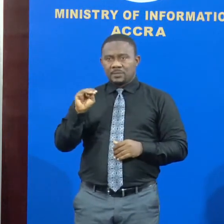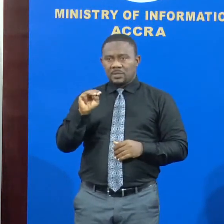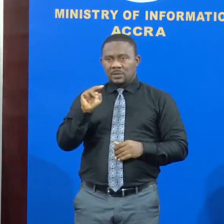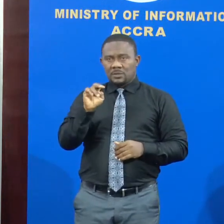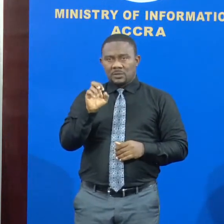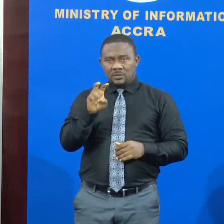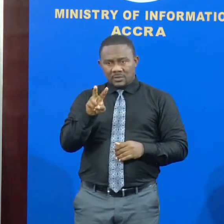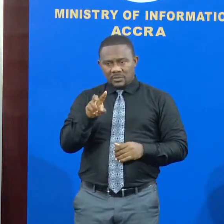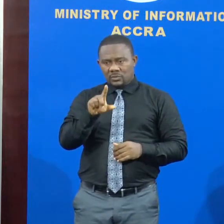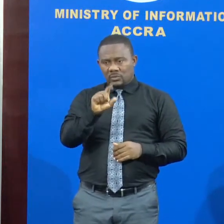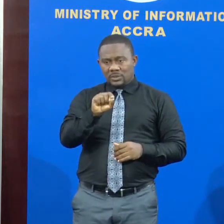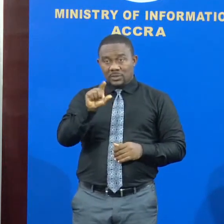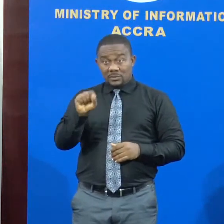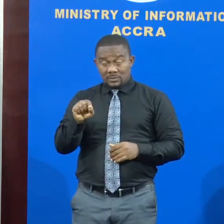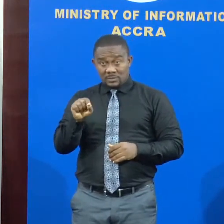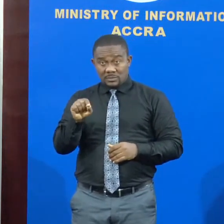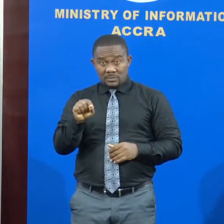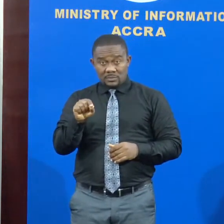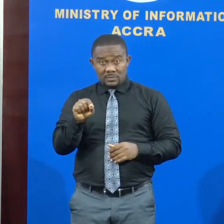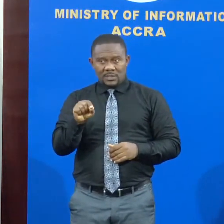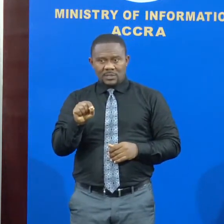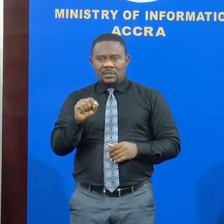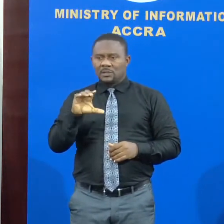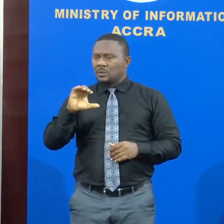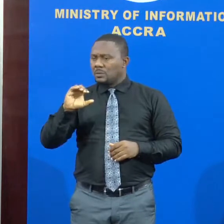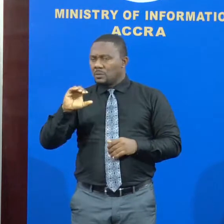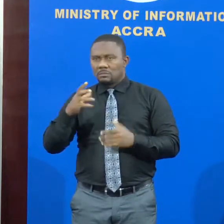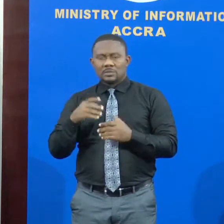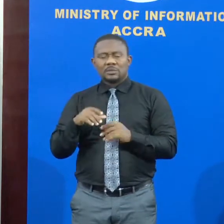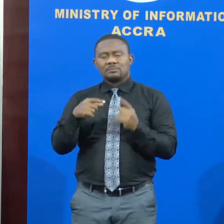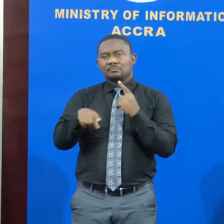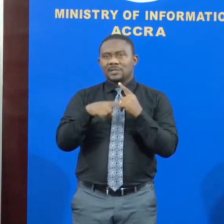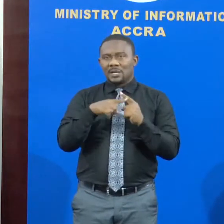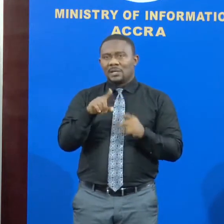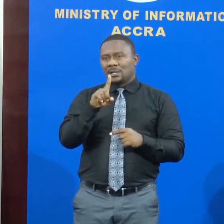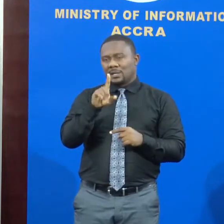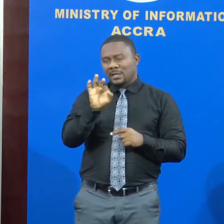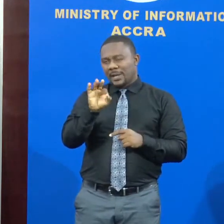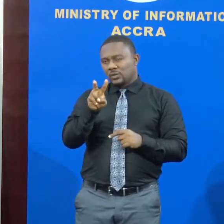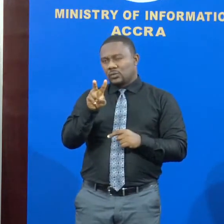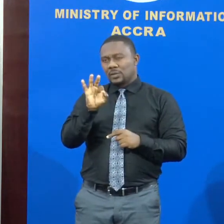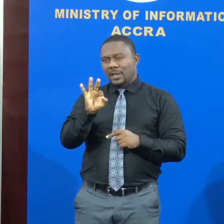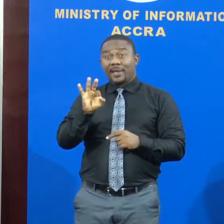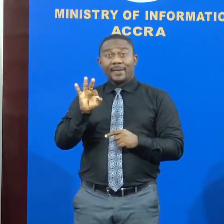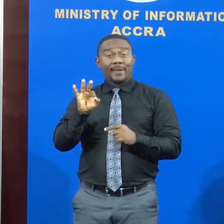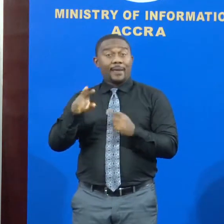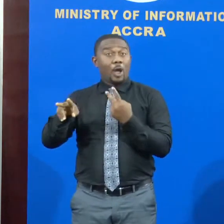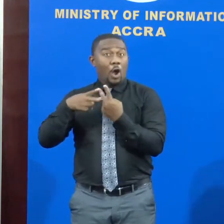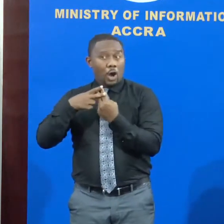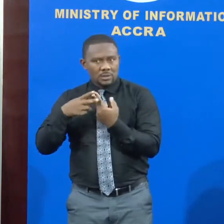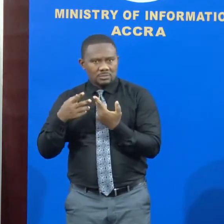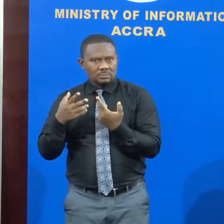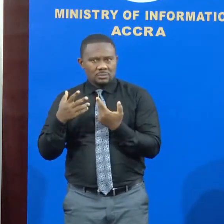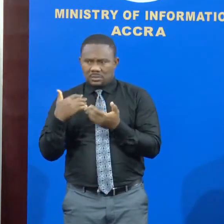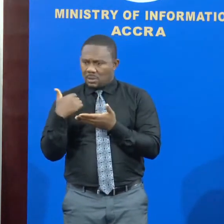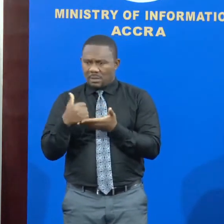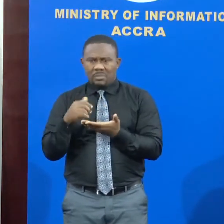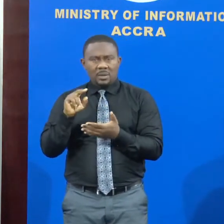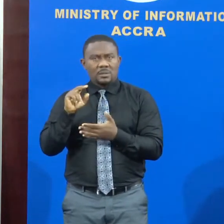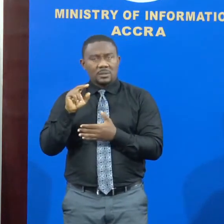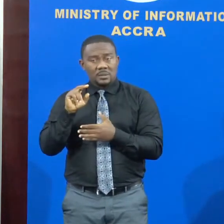November, 2020, the short code *929# was launched to help National Health